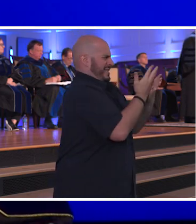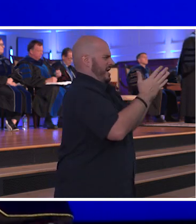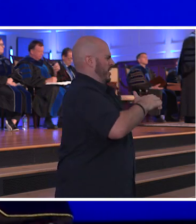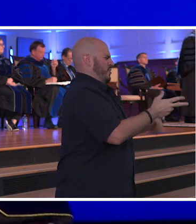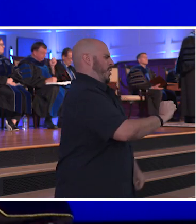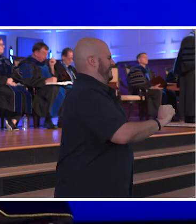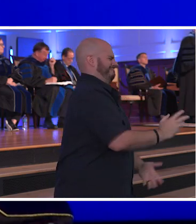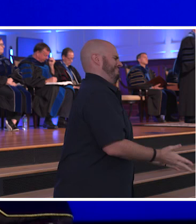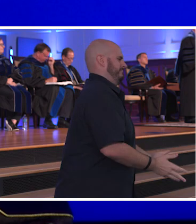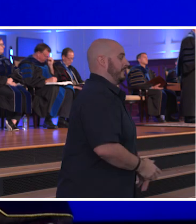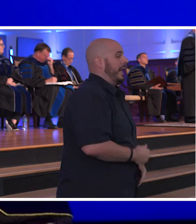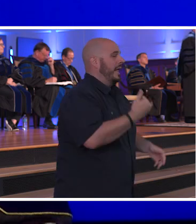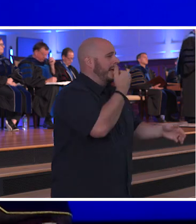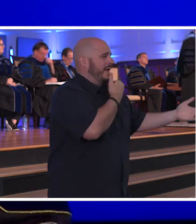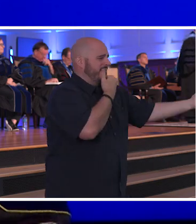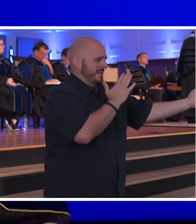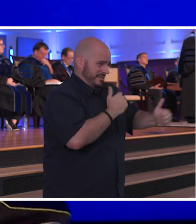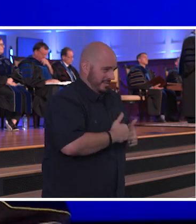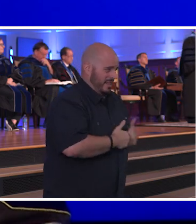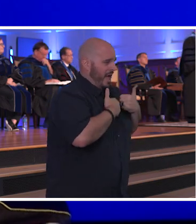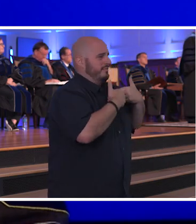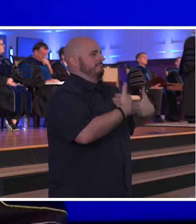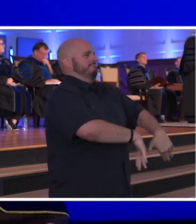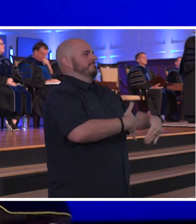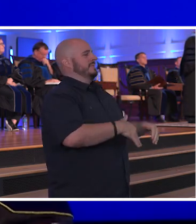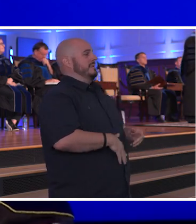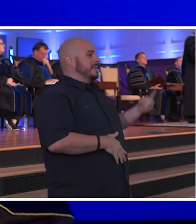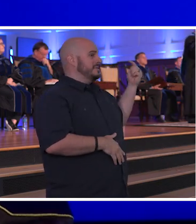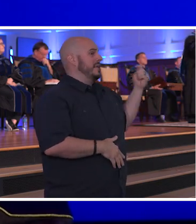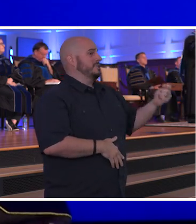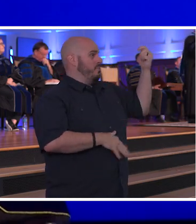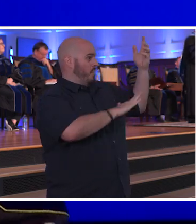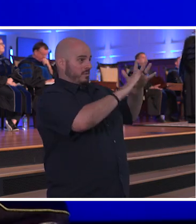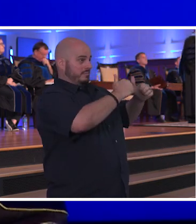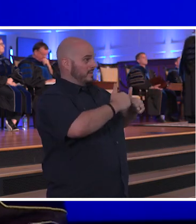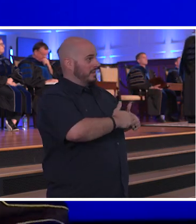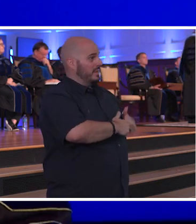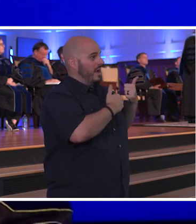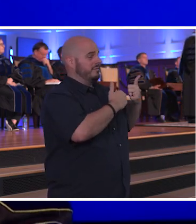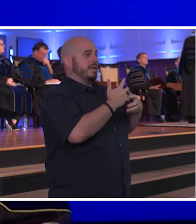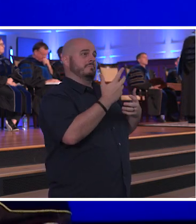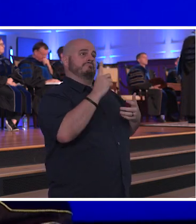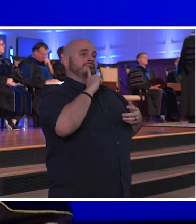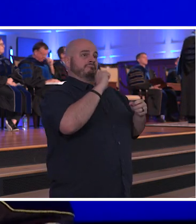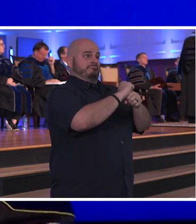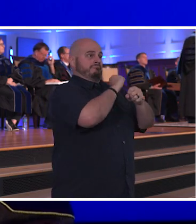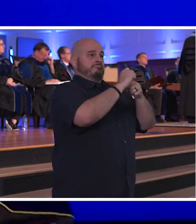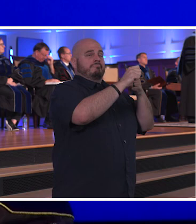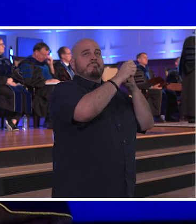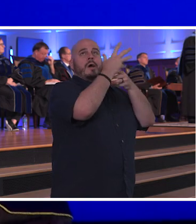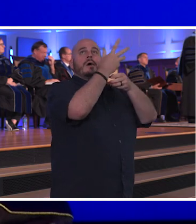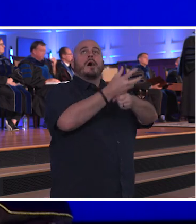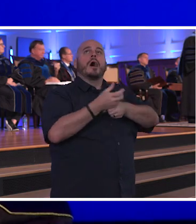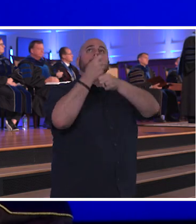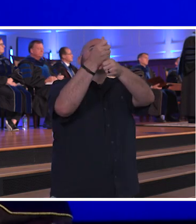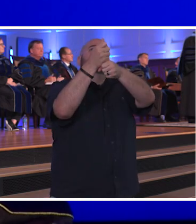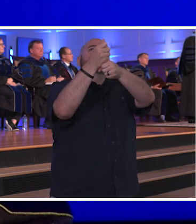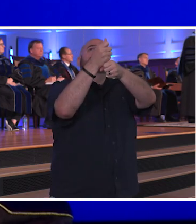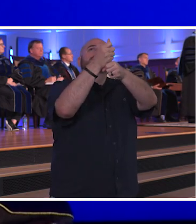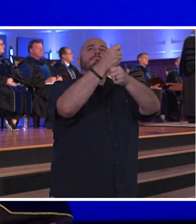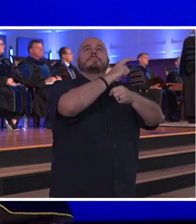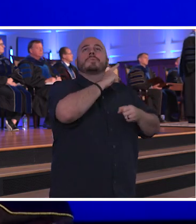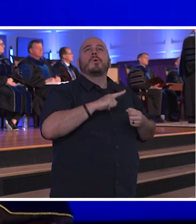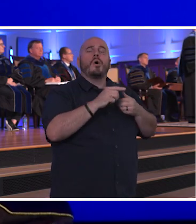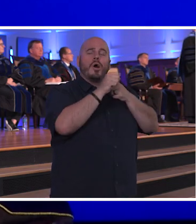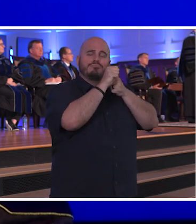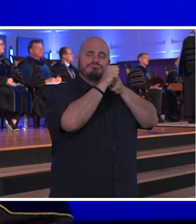Aarons' life is a wonderful testimony to a life that has indeed been lived in the trusting obedience of this verse.